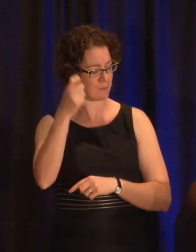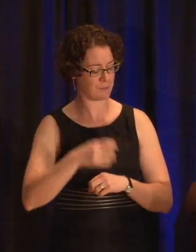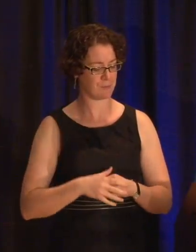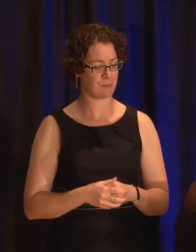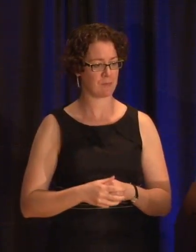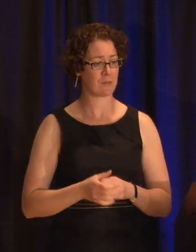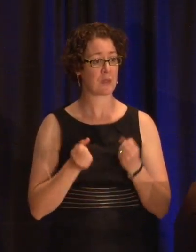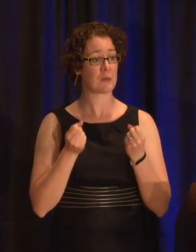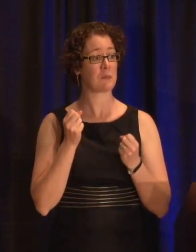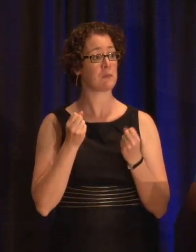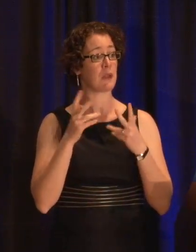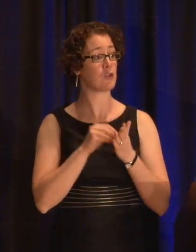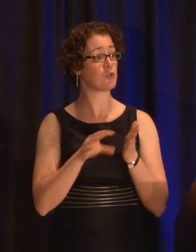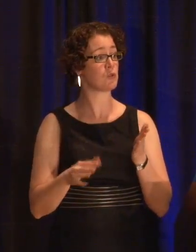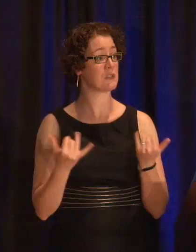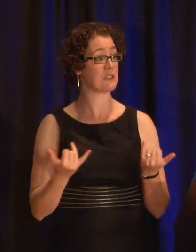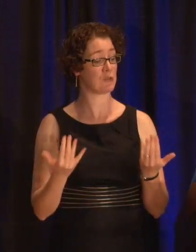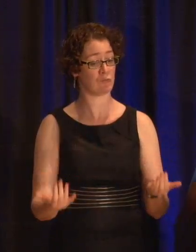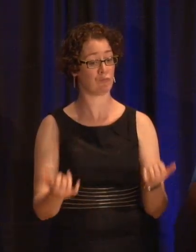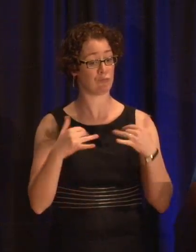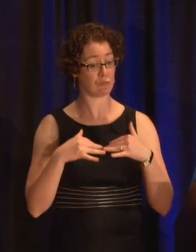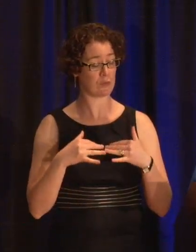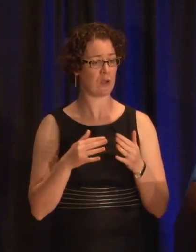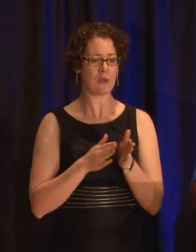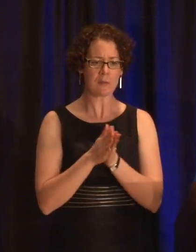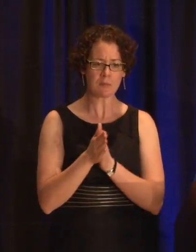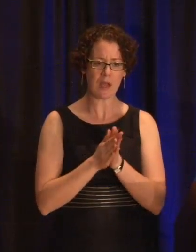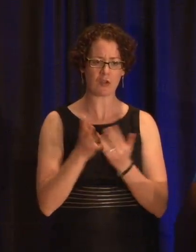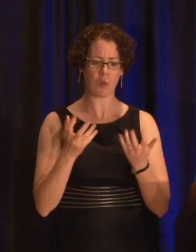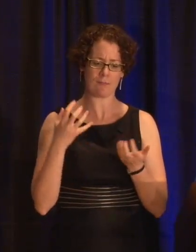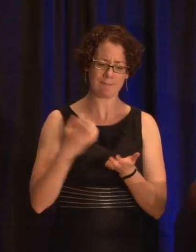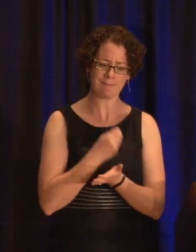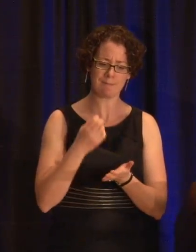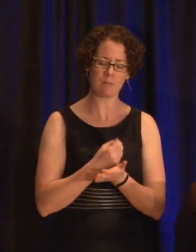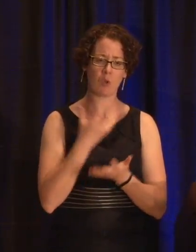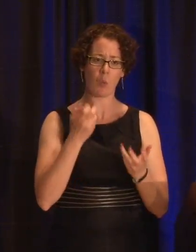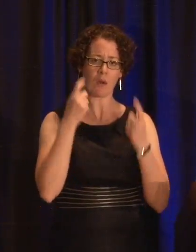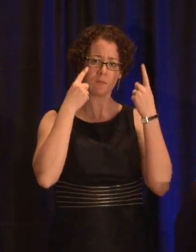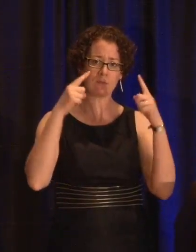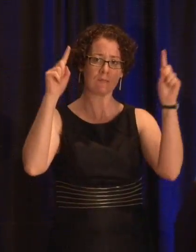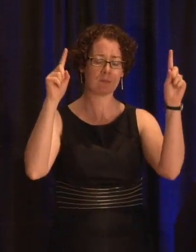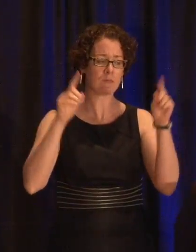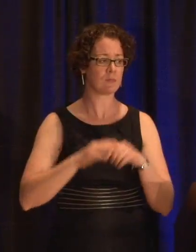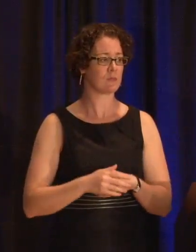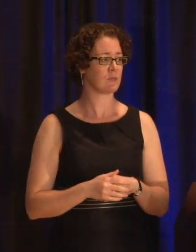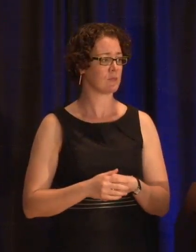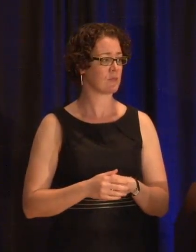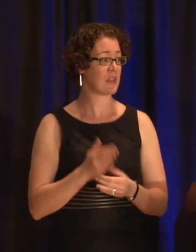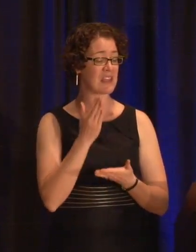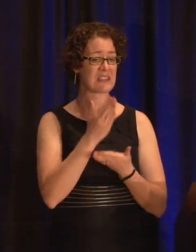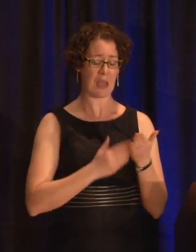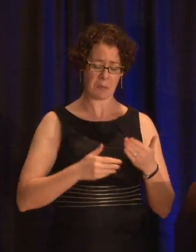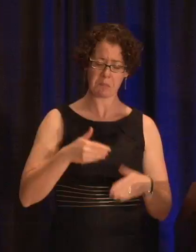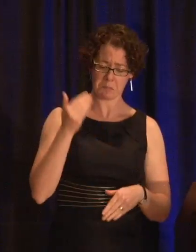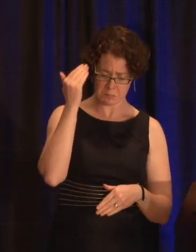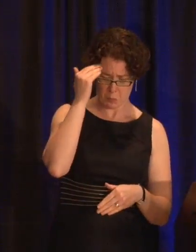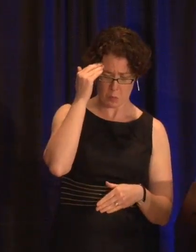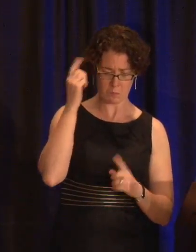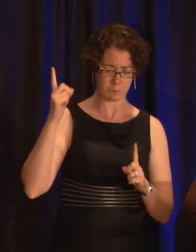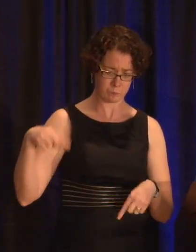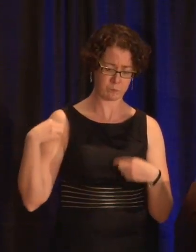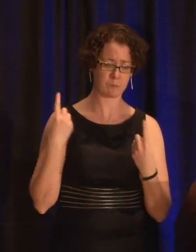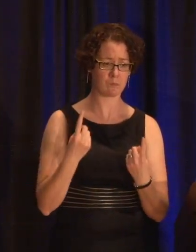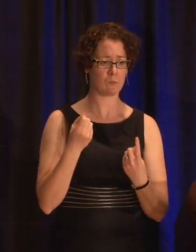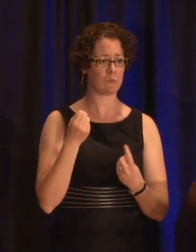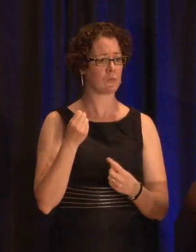Many of you came here because you had a passion that you would like to embrace and follow. Some of you have known it forever, while